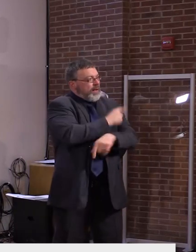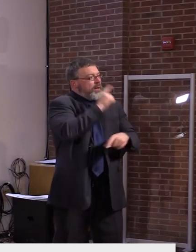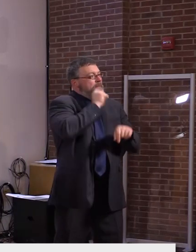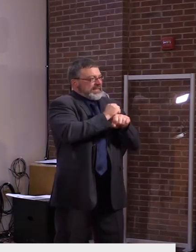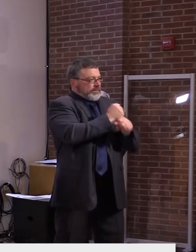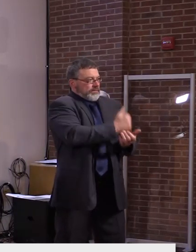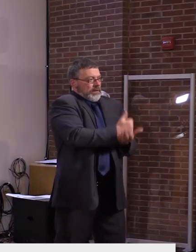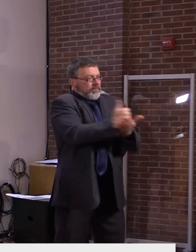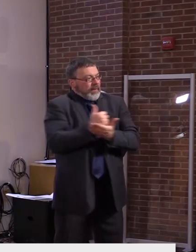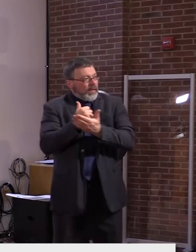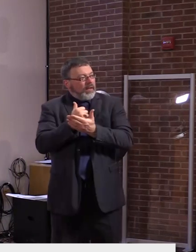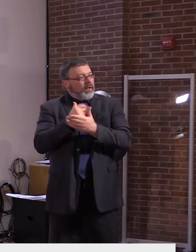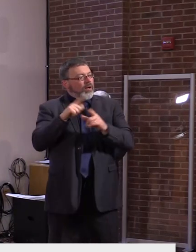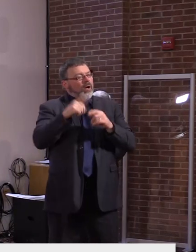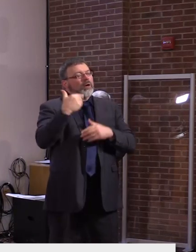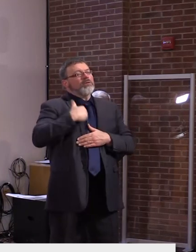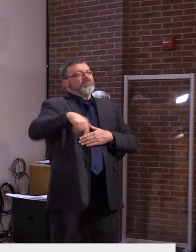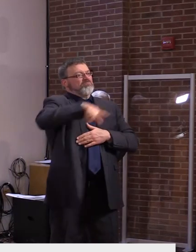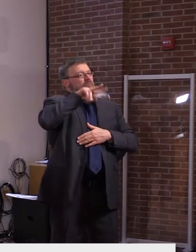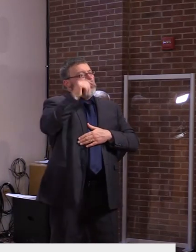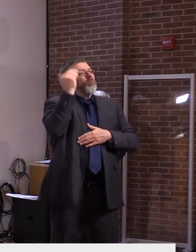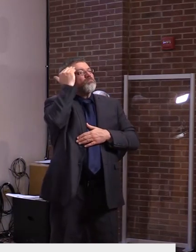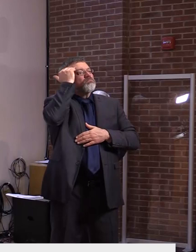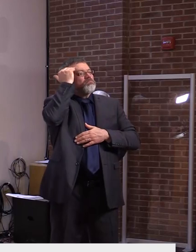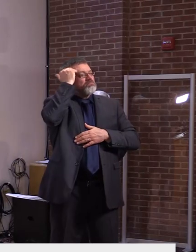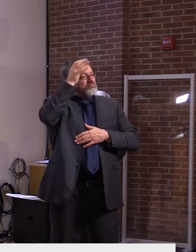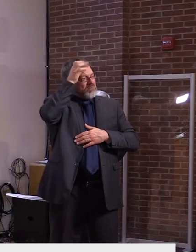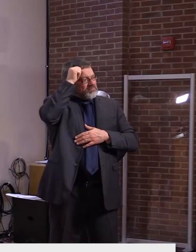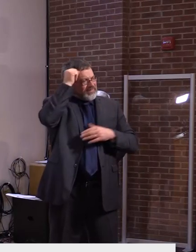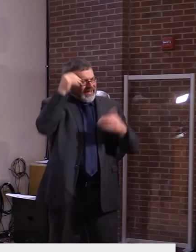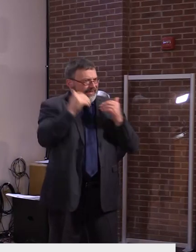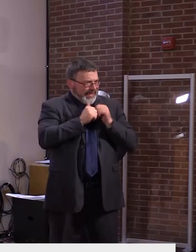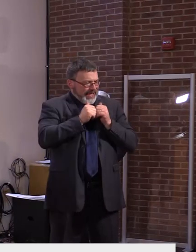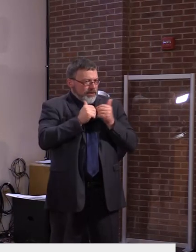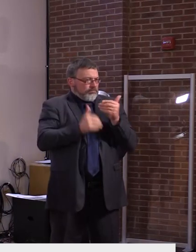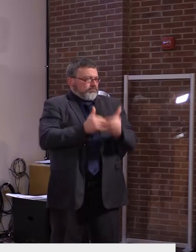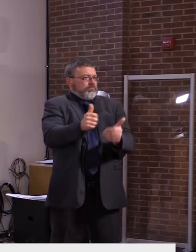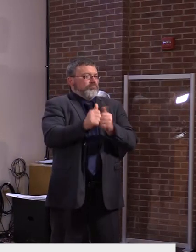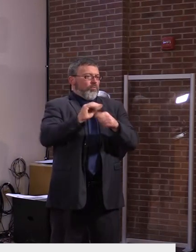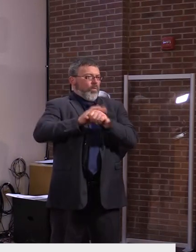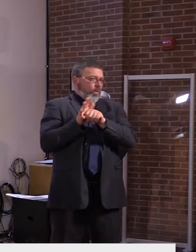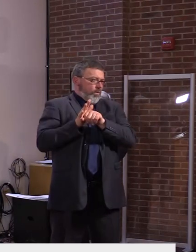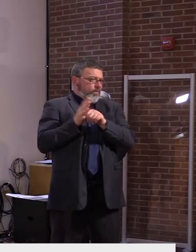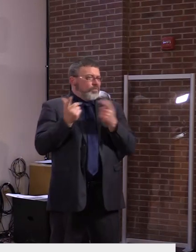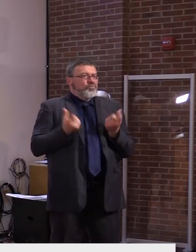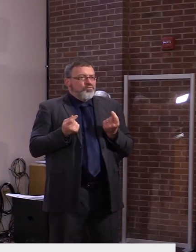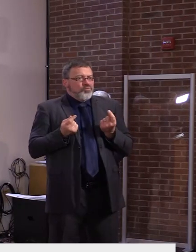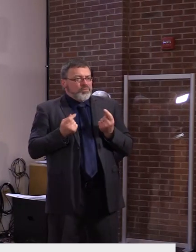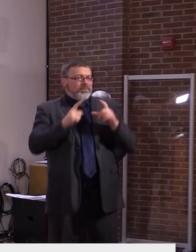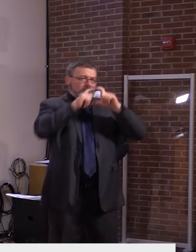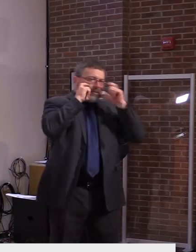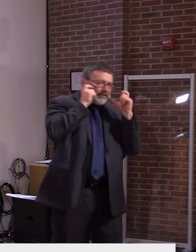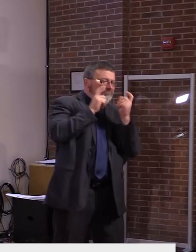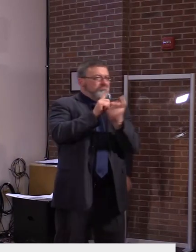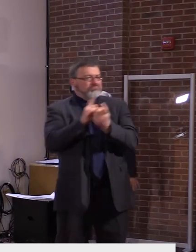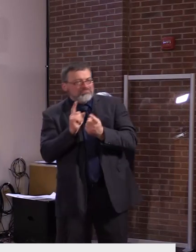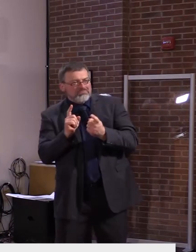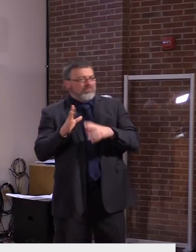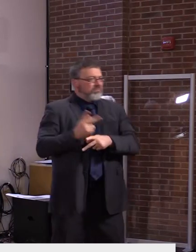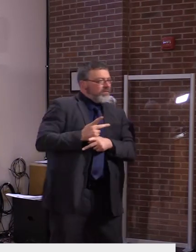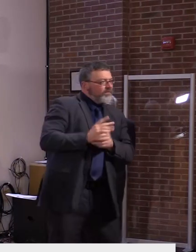the virus spread throughout the pandemic. What we all need to do right now,